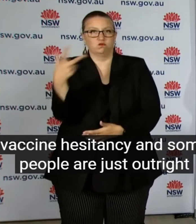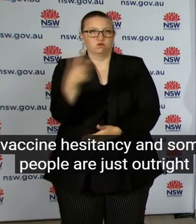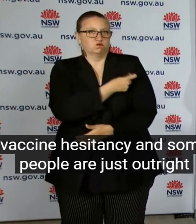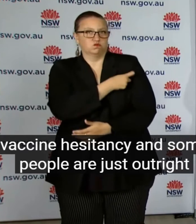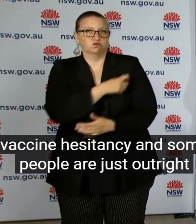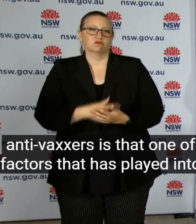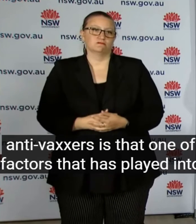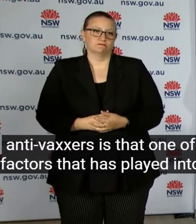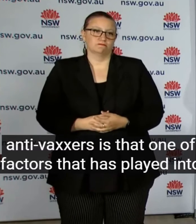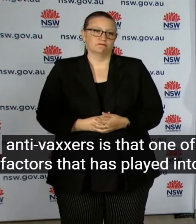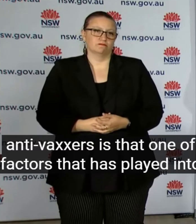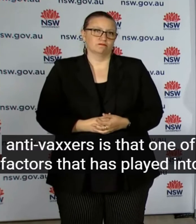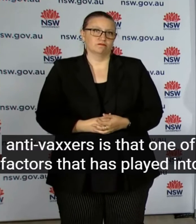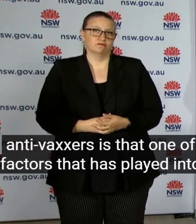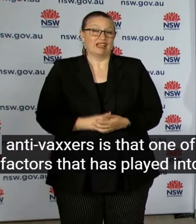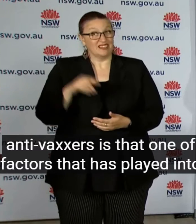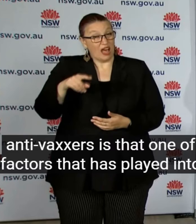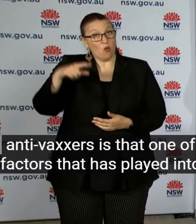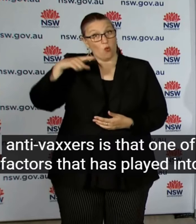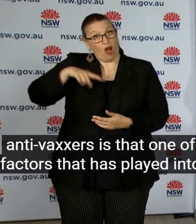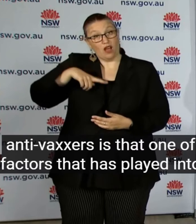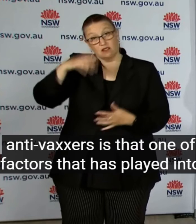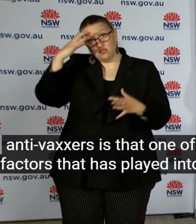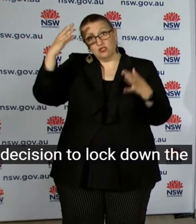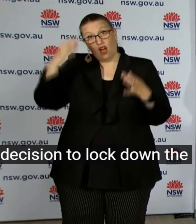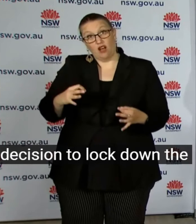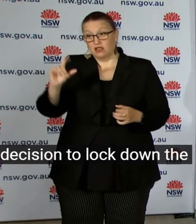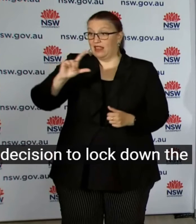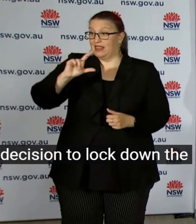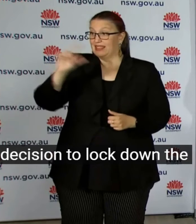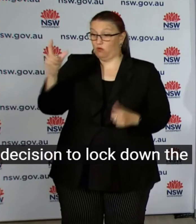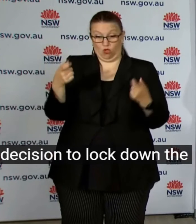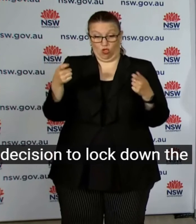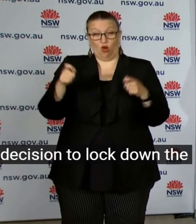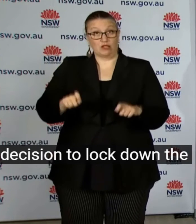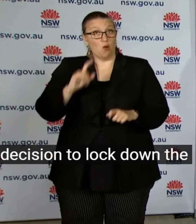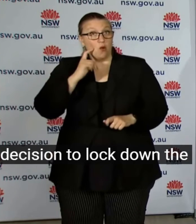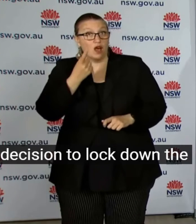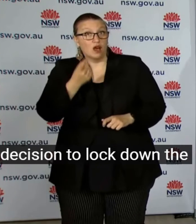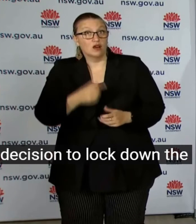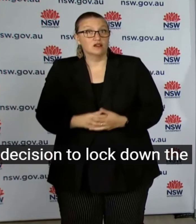that has played into the decision to lock down the Lismore City LGA?